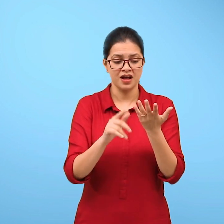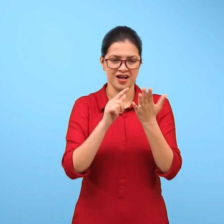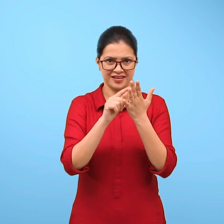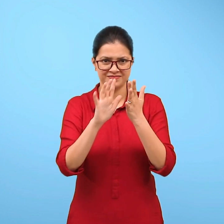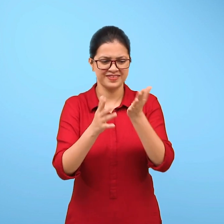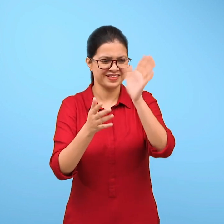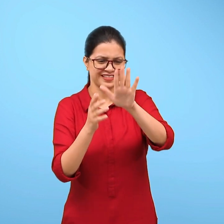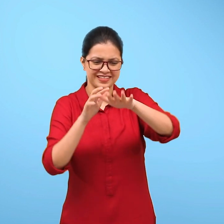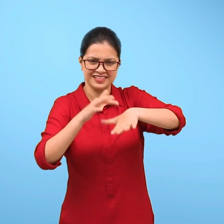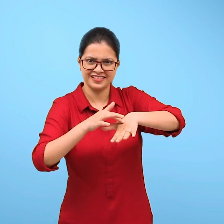Feel the back of your palm.